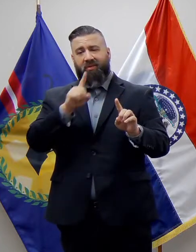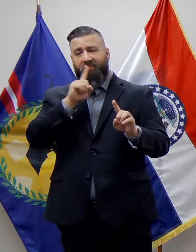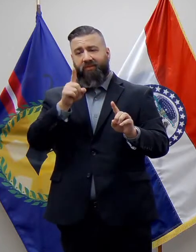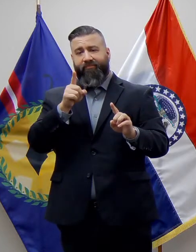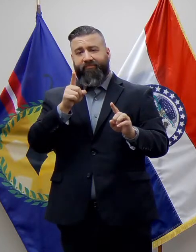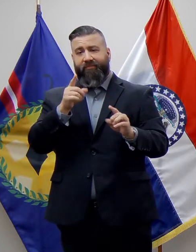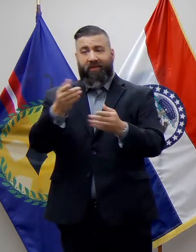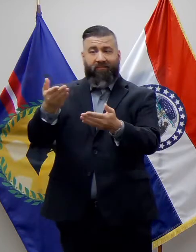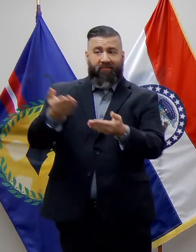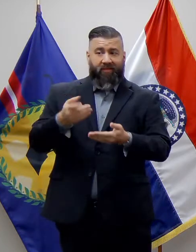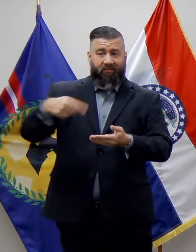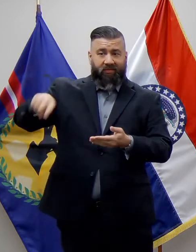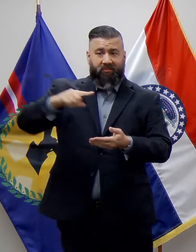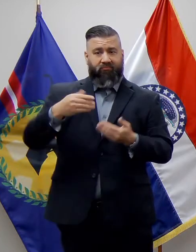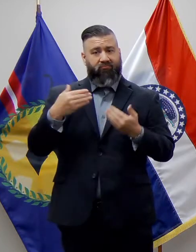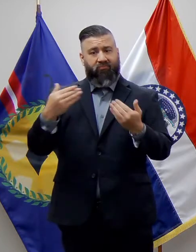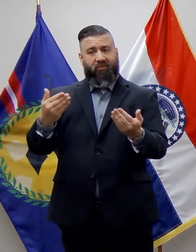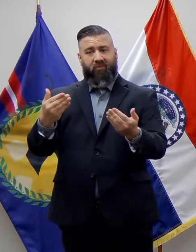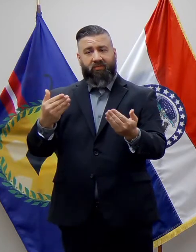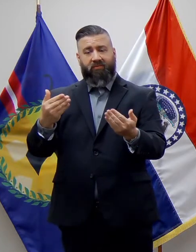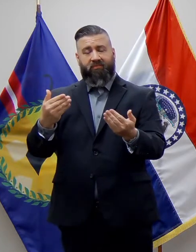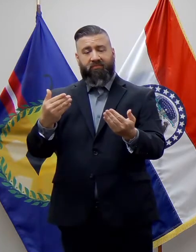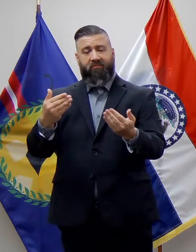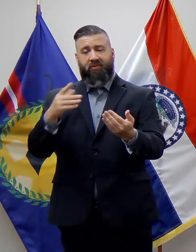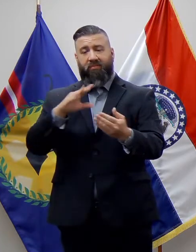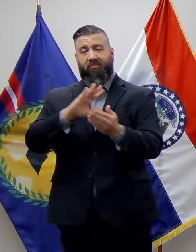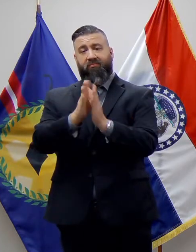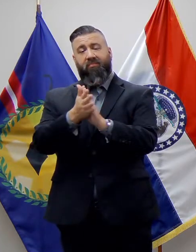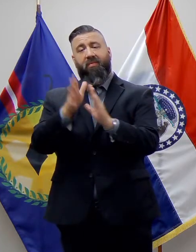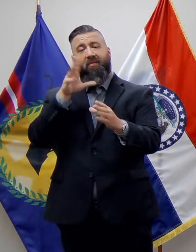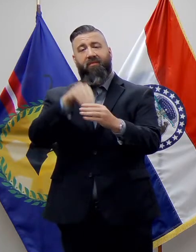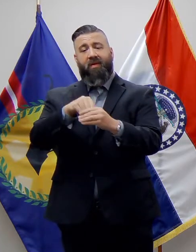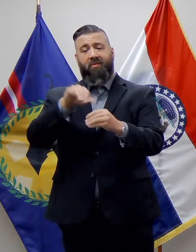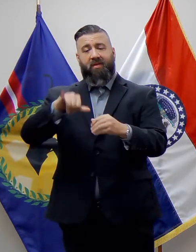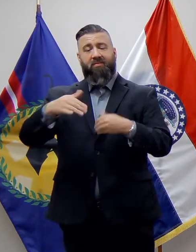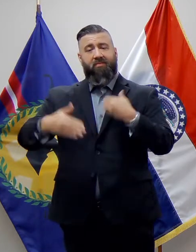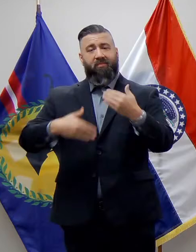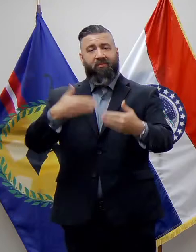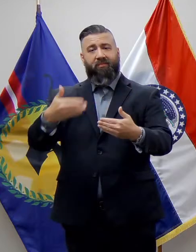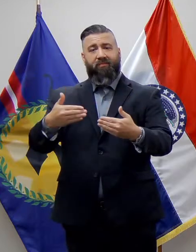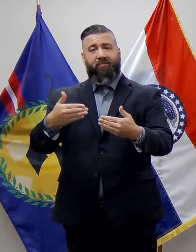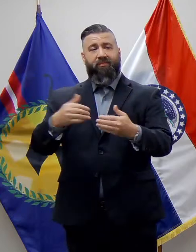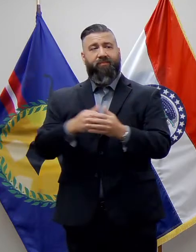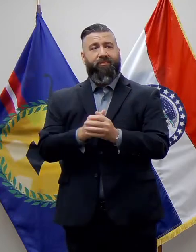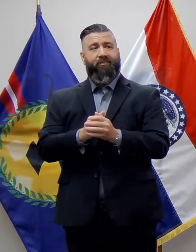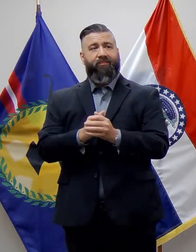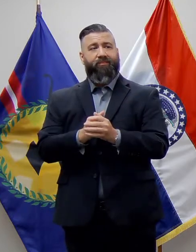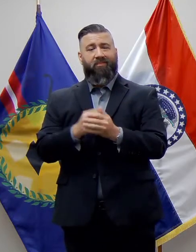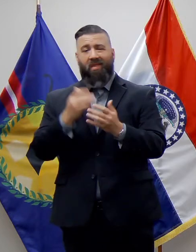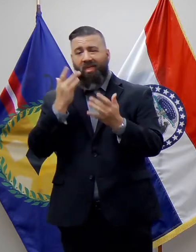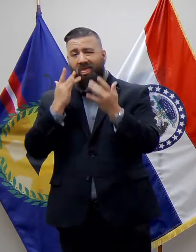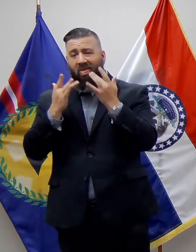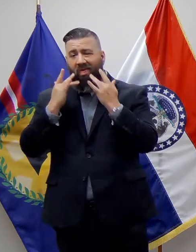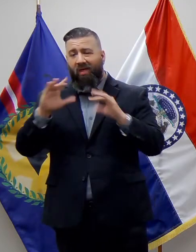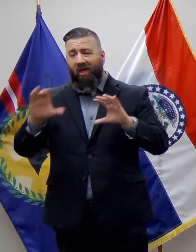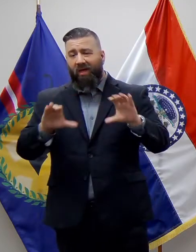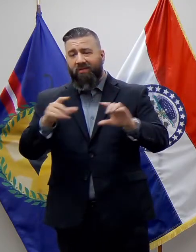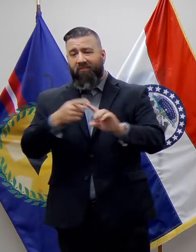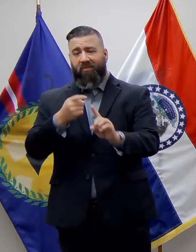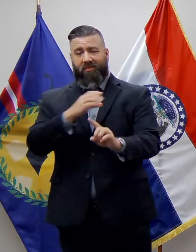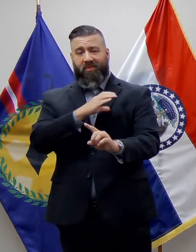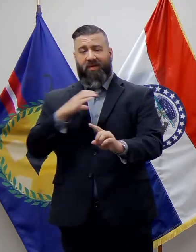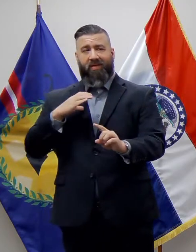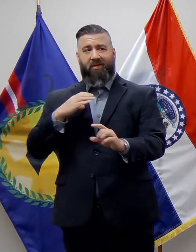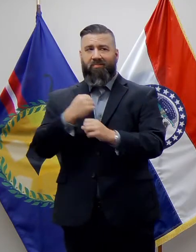they choose to become engaged in this process. The lack of action by the county has made it very difficult